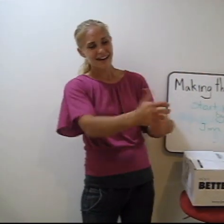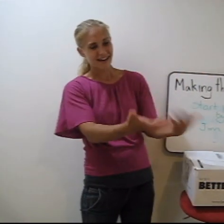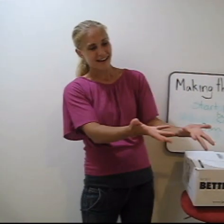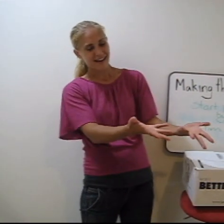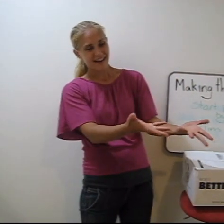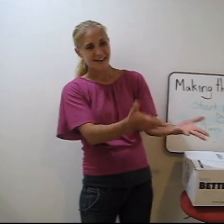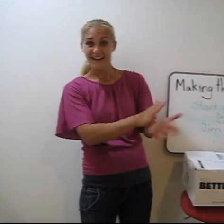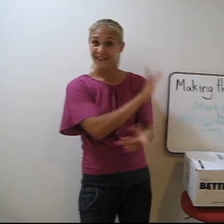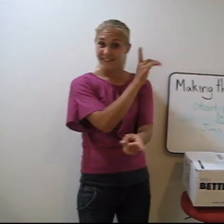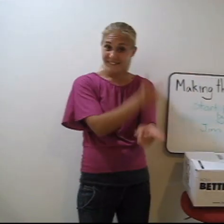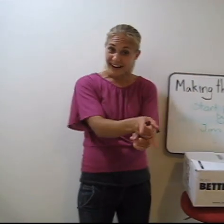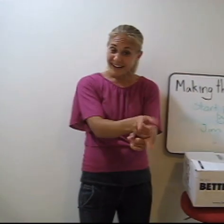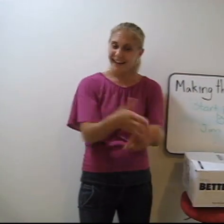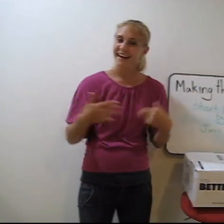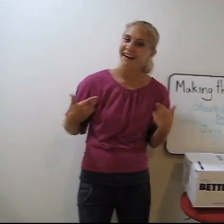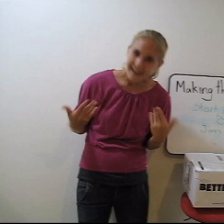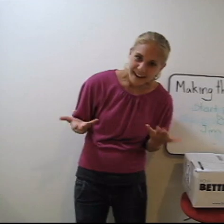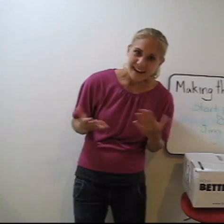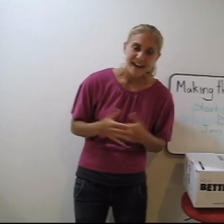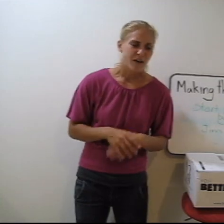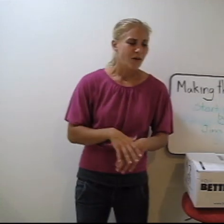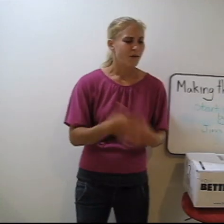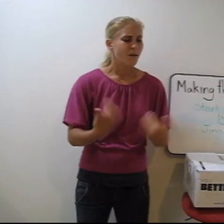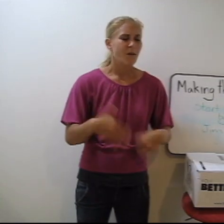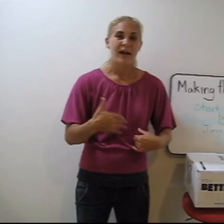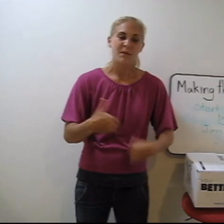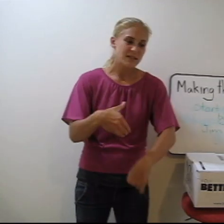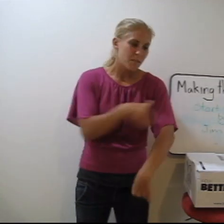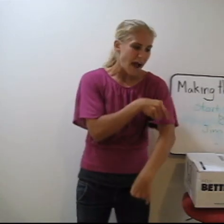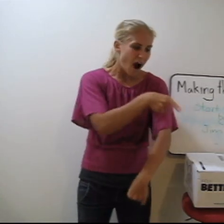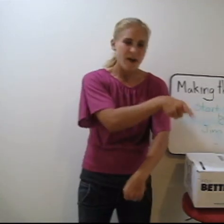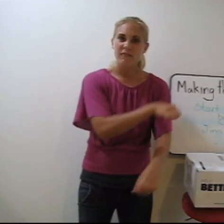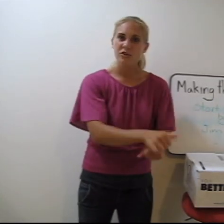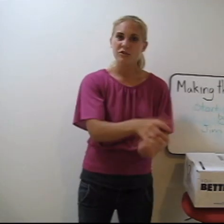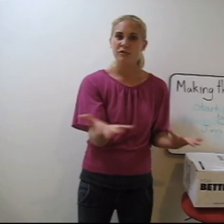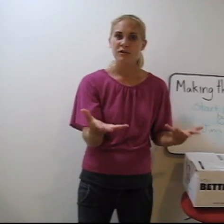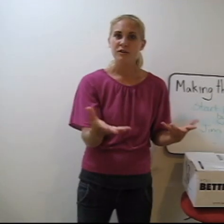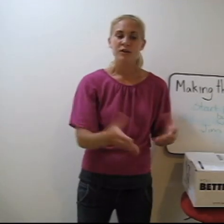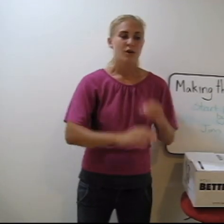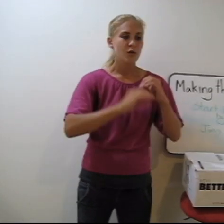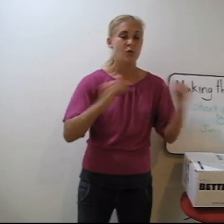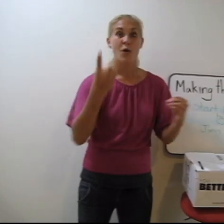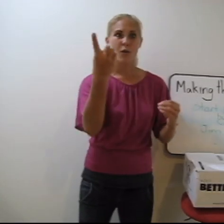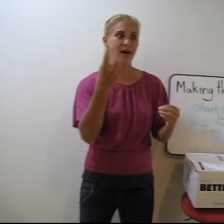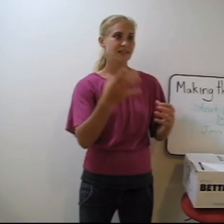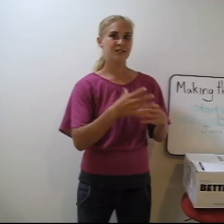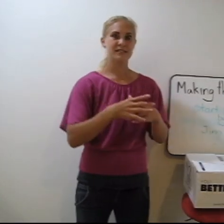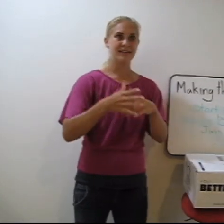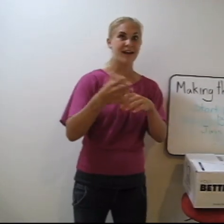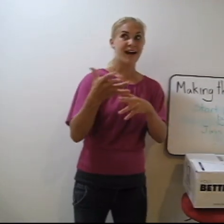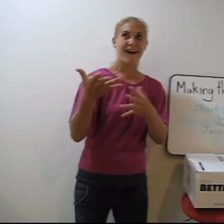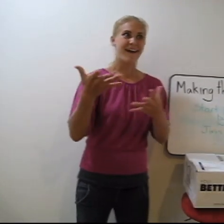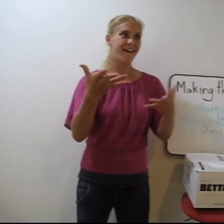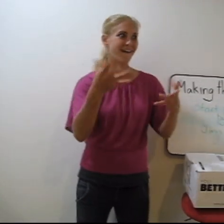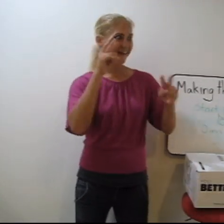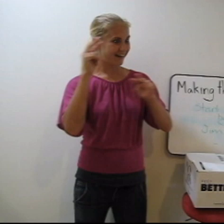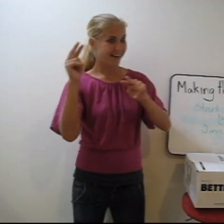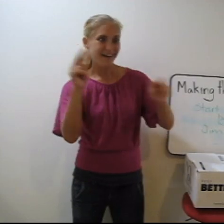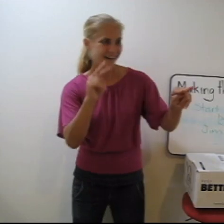Right? It was so powerful, nobody could resist the invitation to at least take a look. I didn't want to give